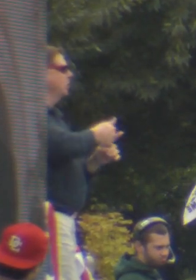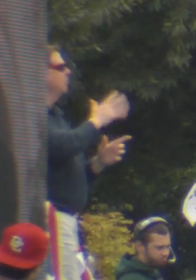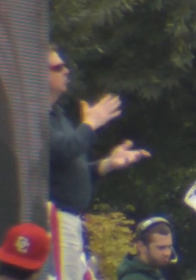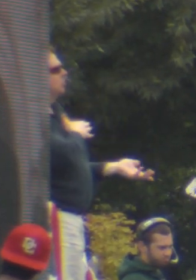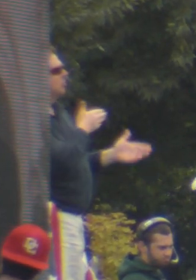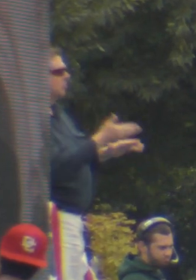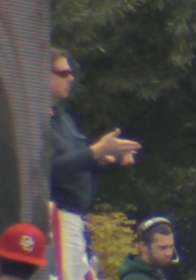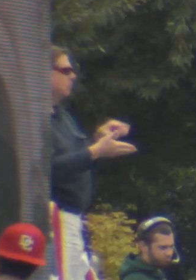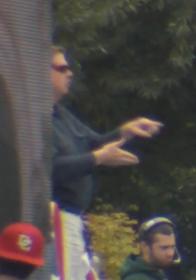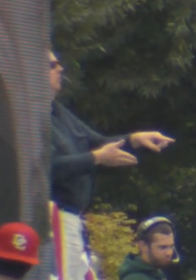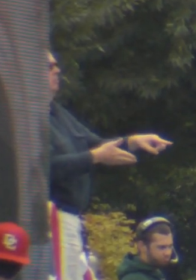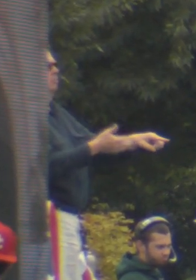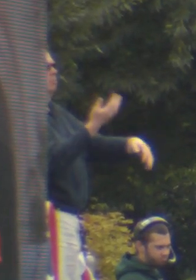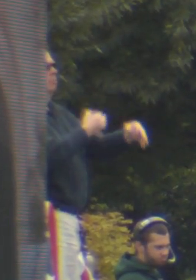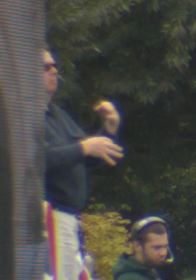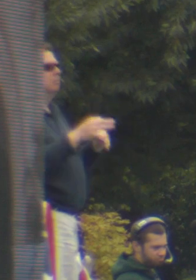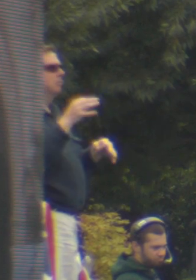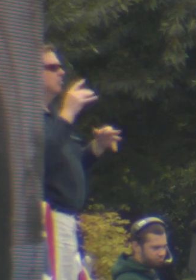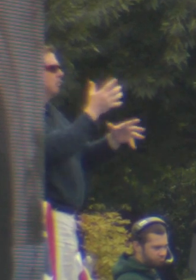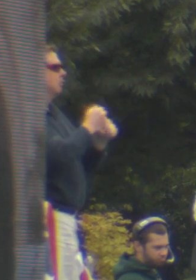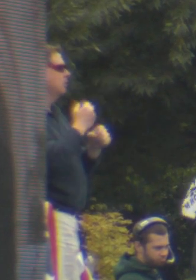lay down their lives.